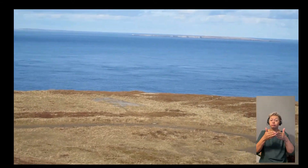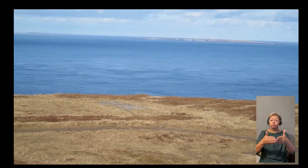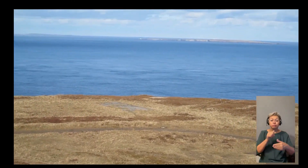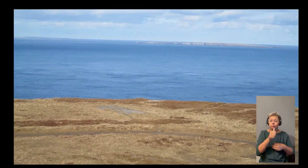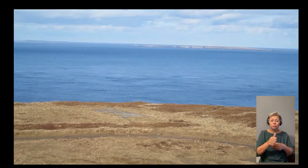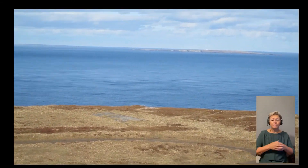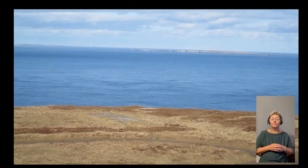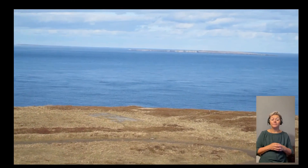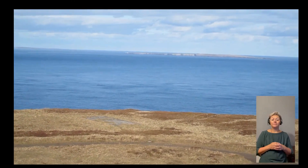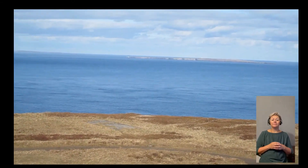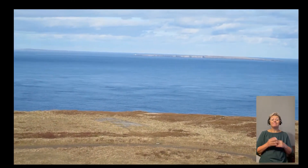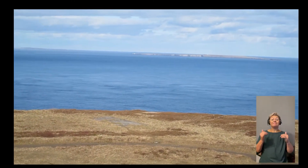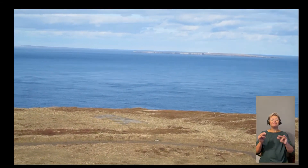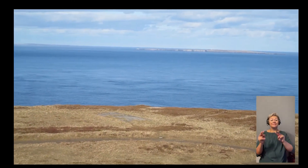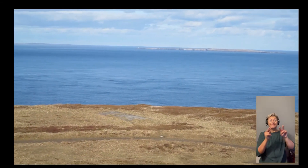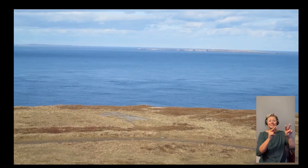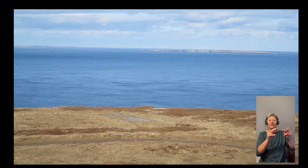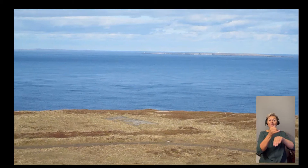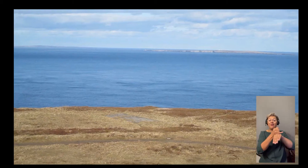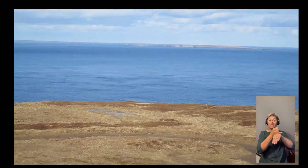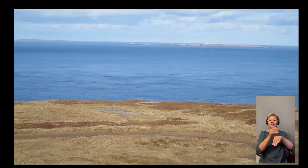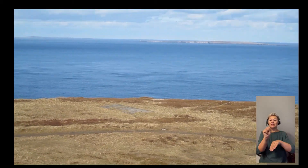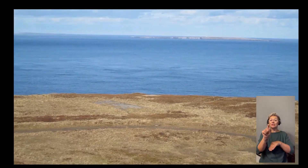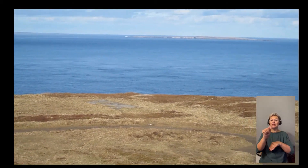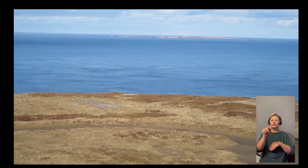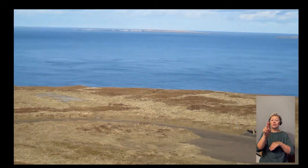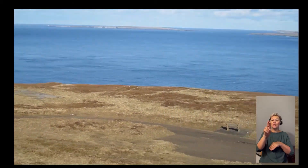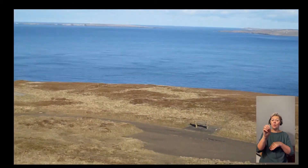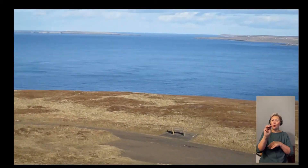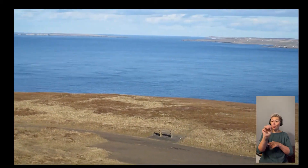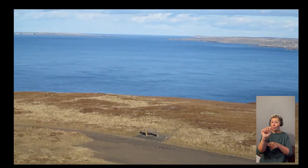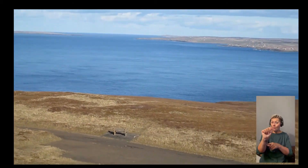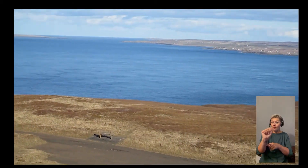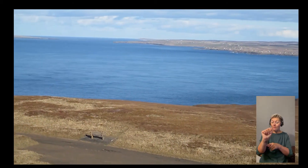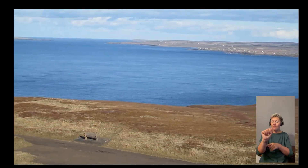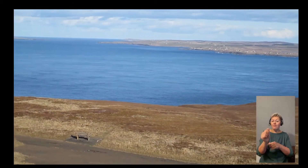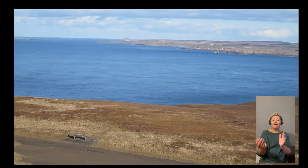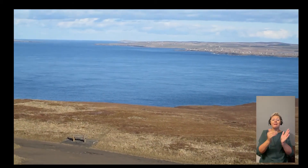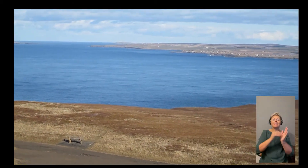And now looking towards the island of Stroma and then back along